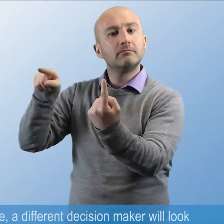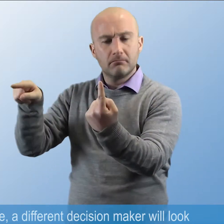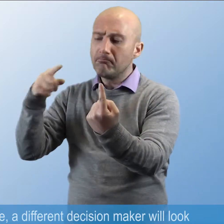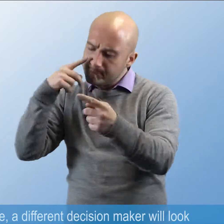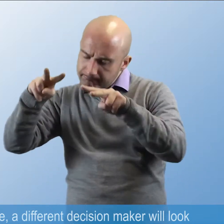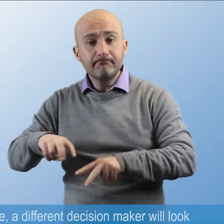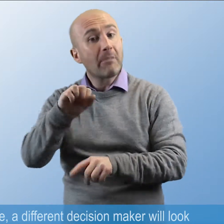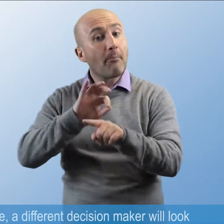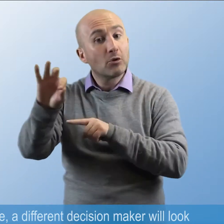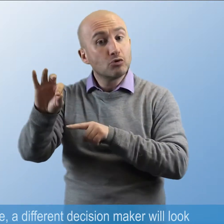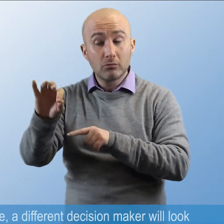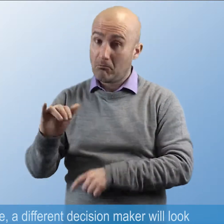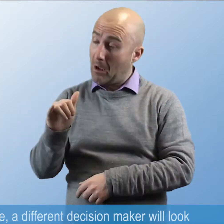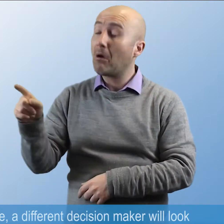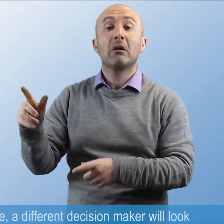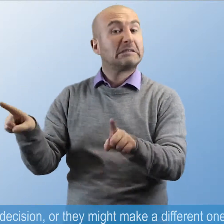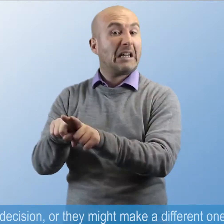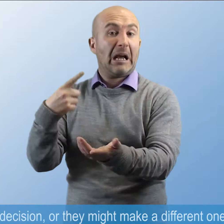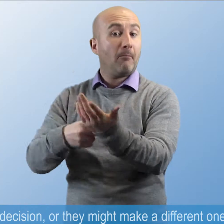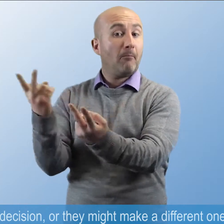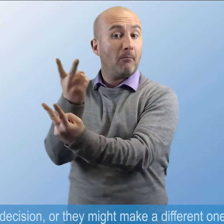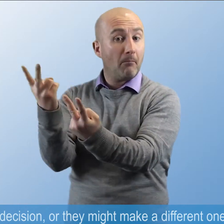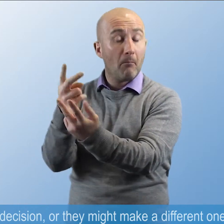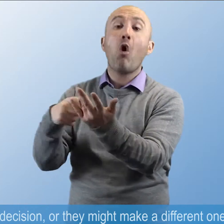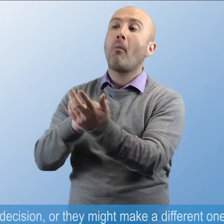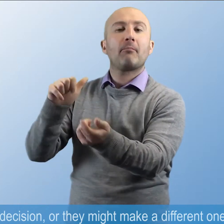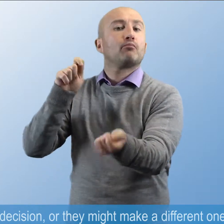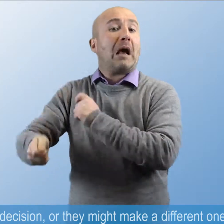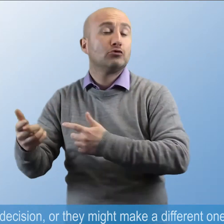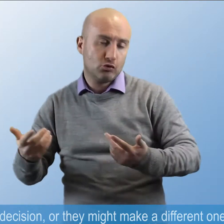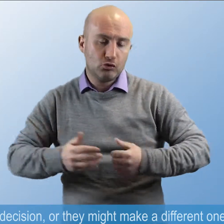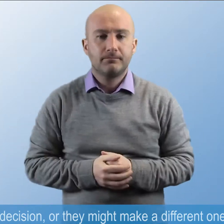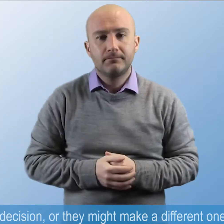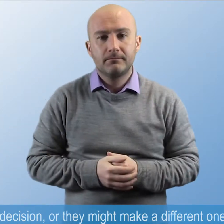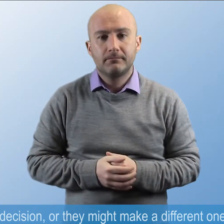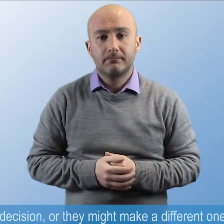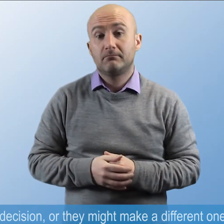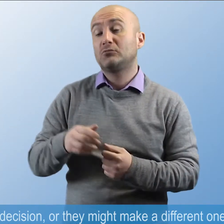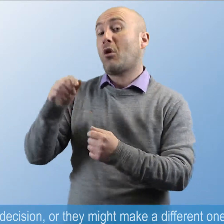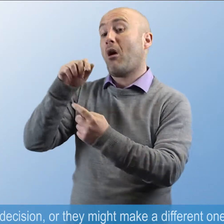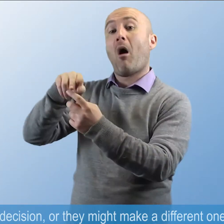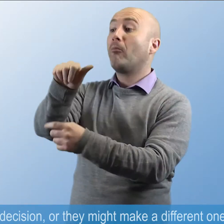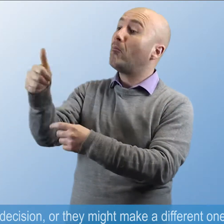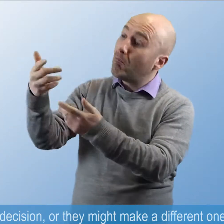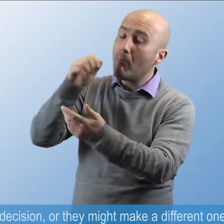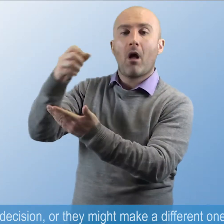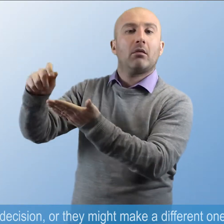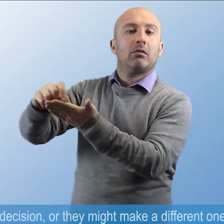first stage, a different decision maker will look again at your application. They might make the same decision, or they might